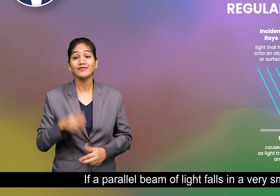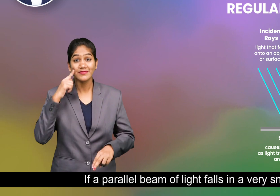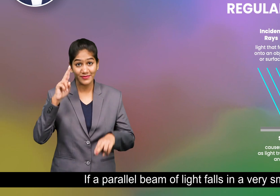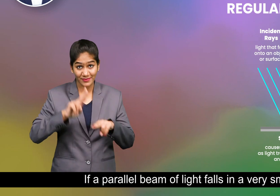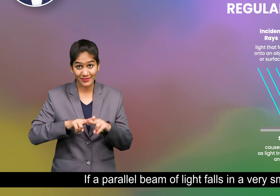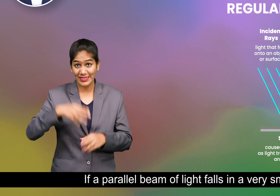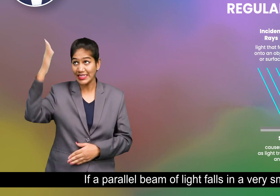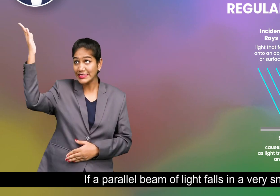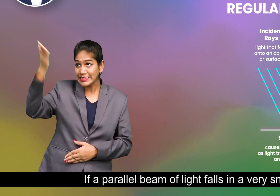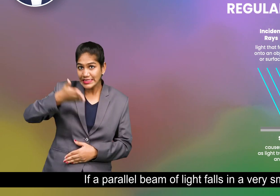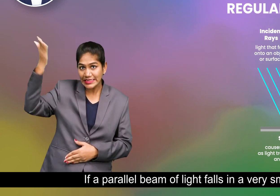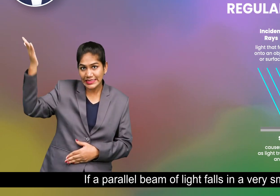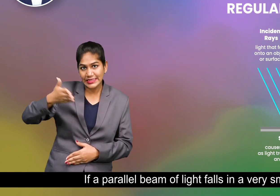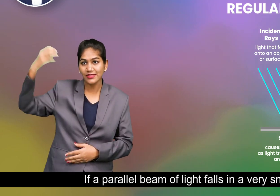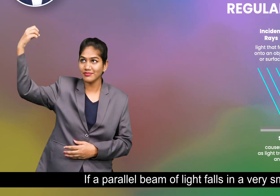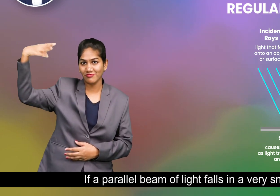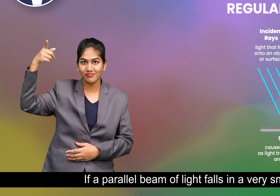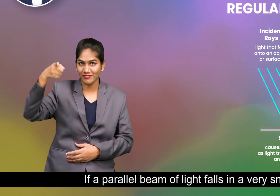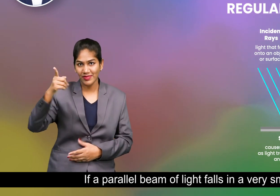If a parallel beam of light